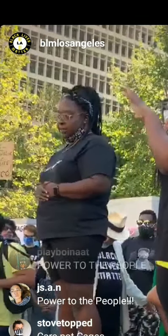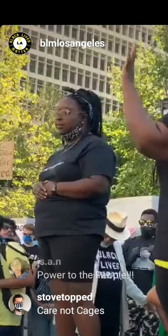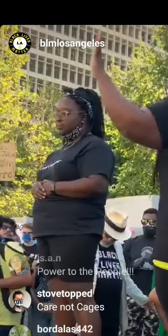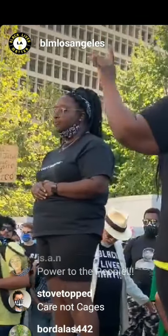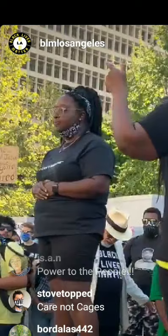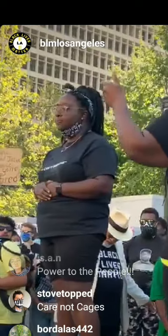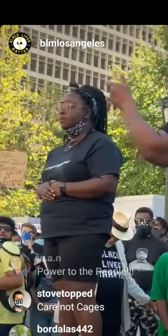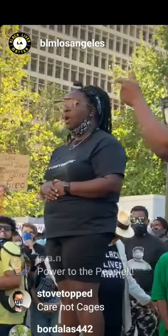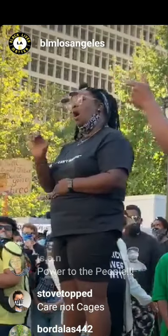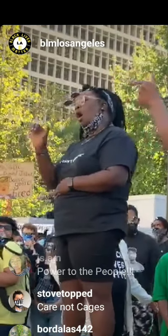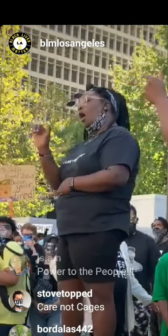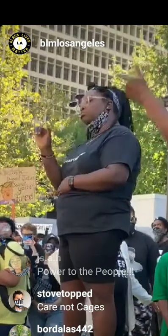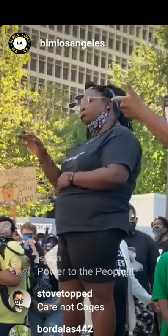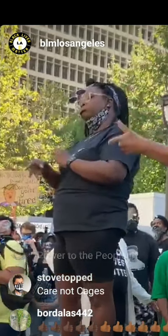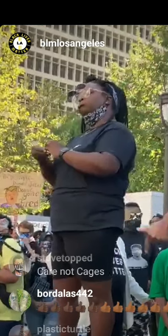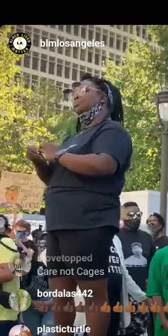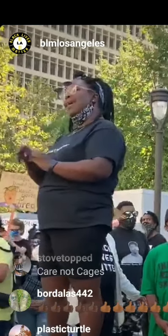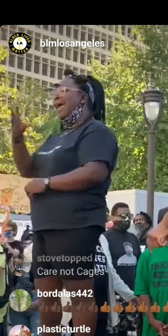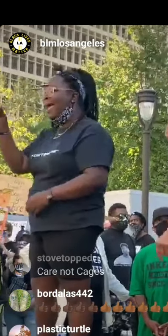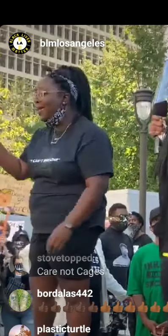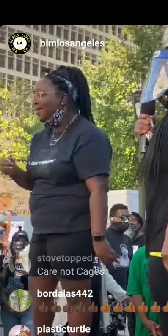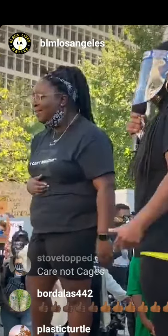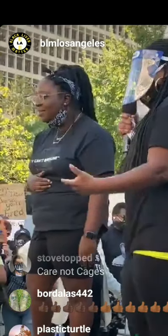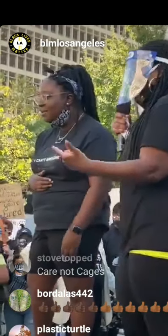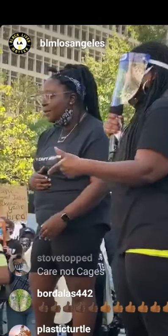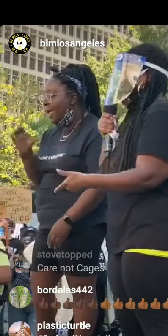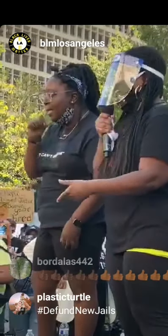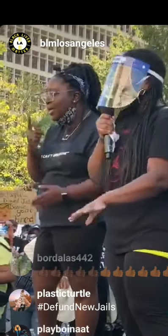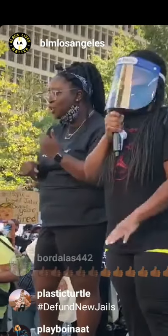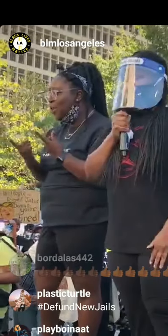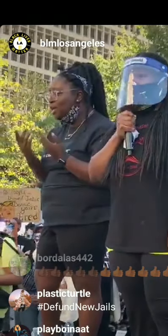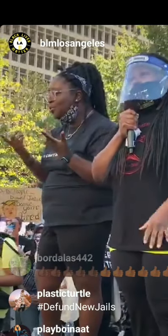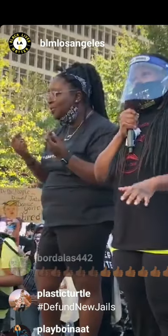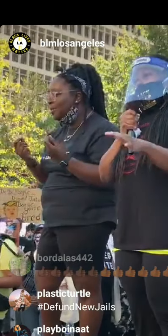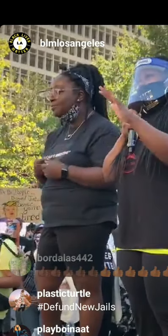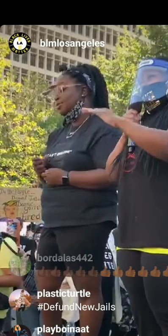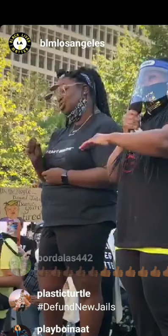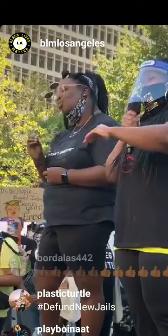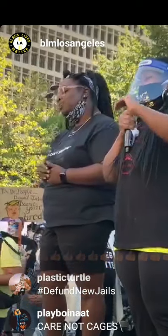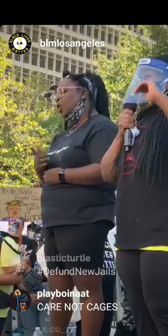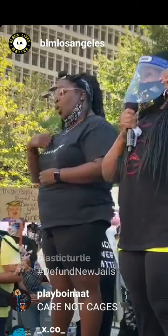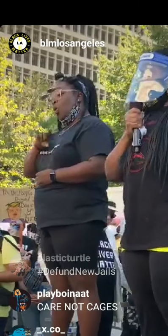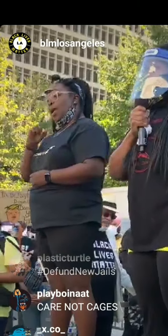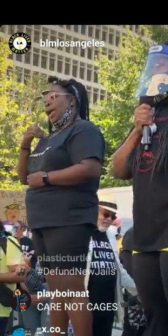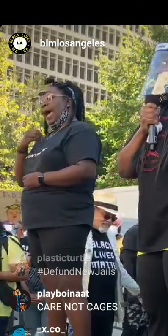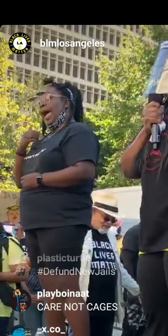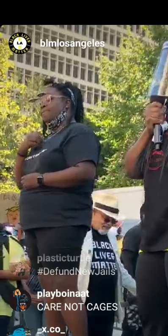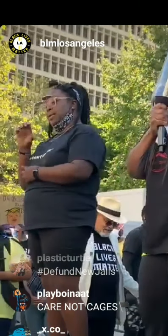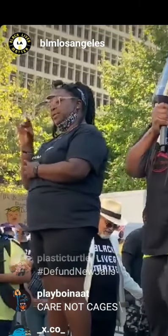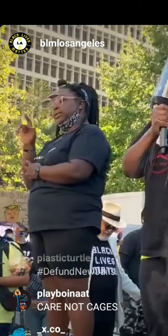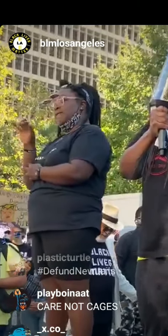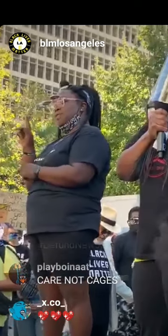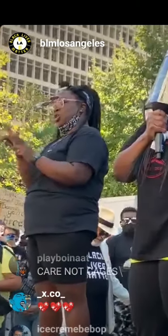not cages. Care, not cages. Oh, and guess what else we did with Measure R? So we have a